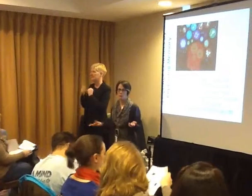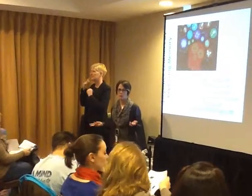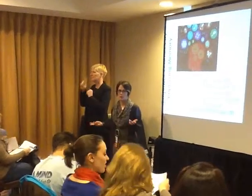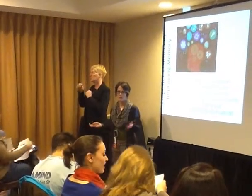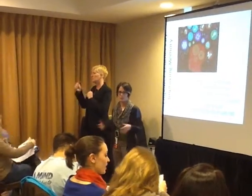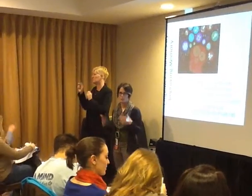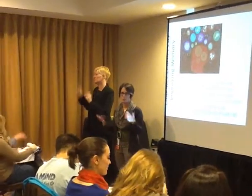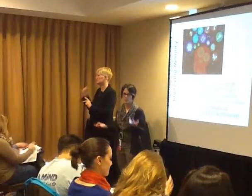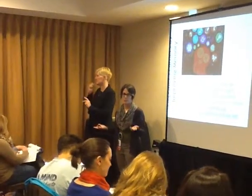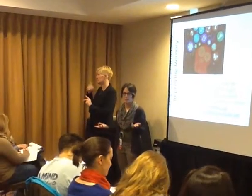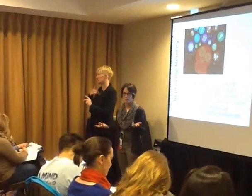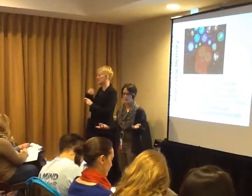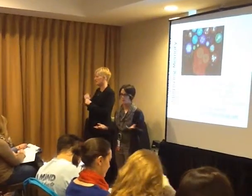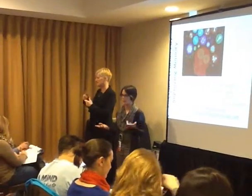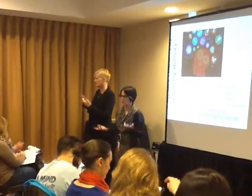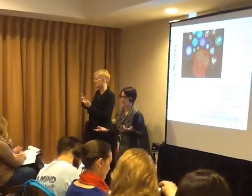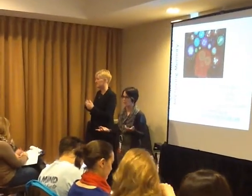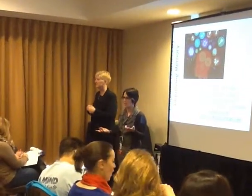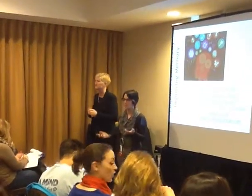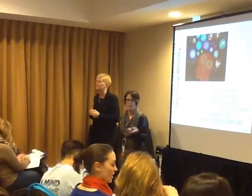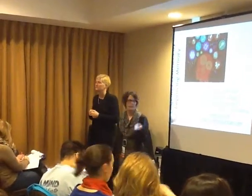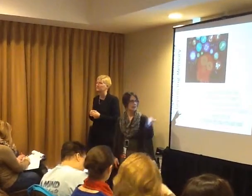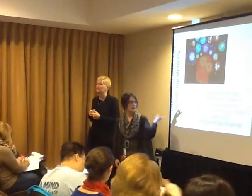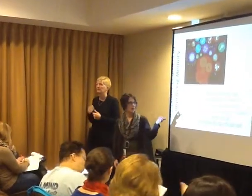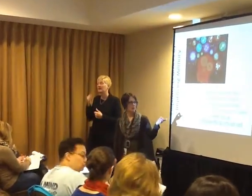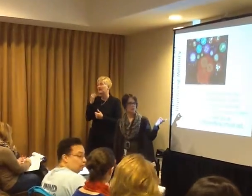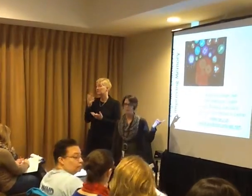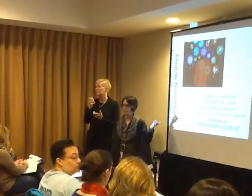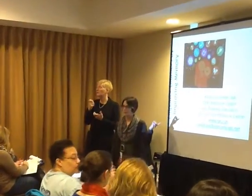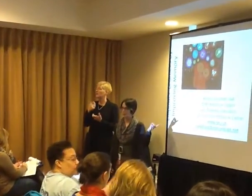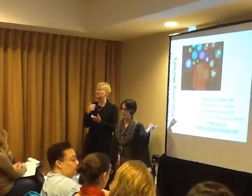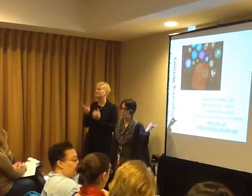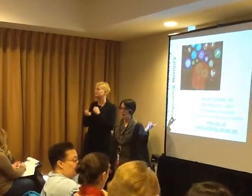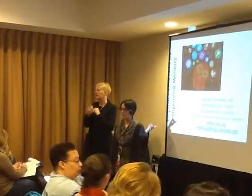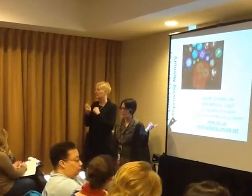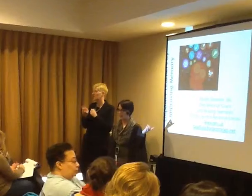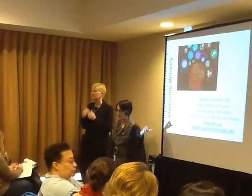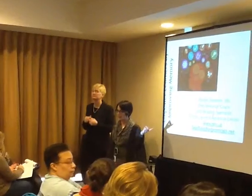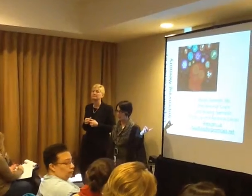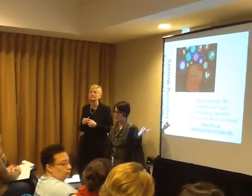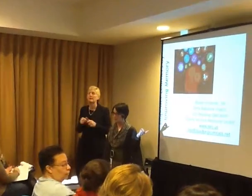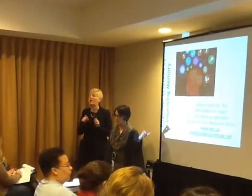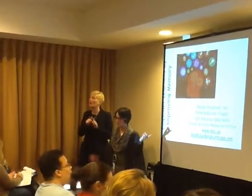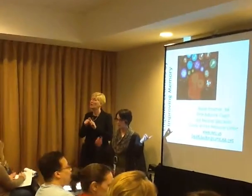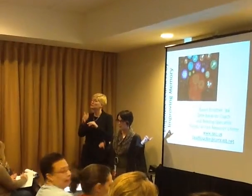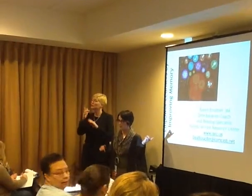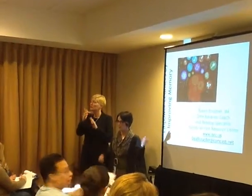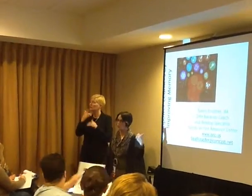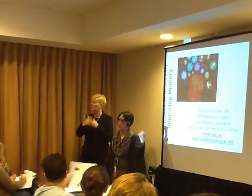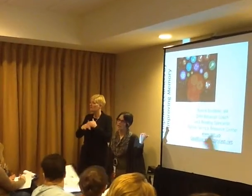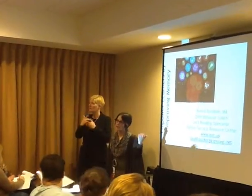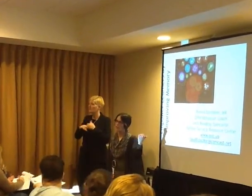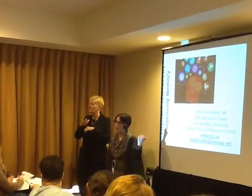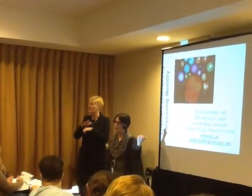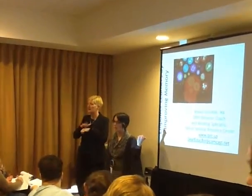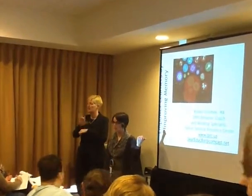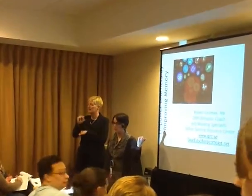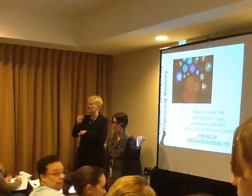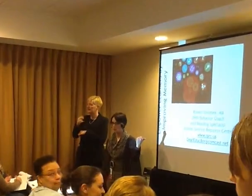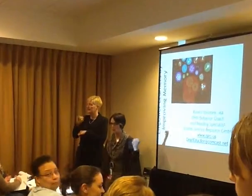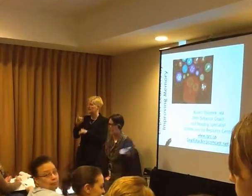people who don't have that. If you would like a handout, feel free to take one. They're also available on the IFE conference page and on